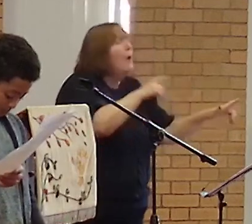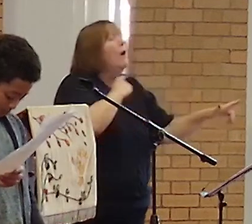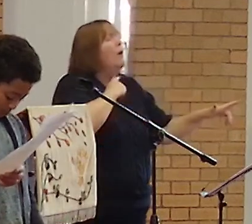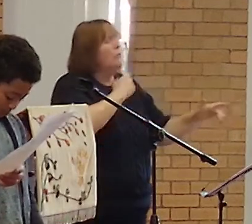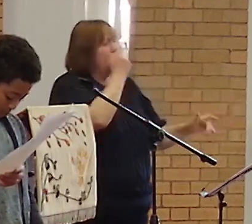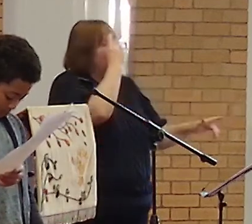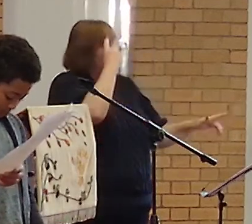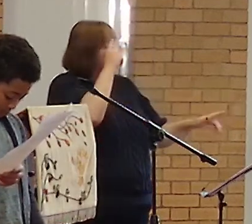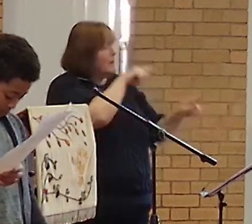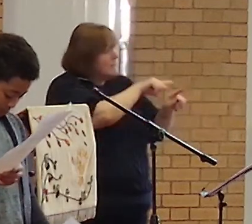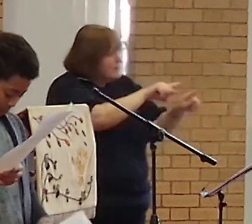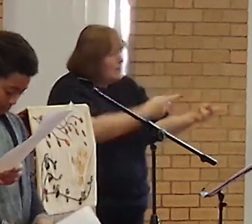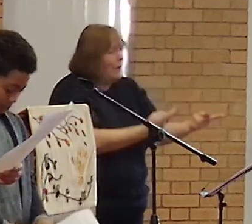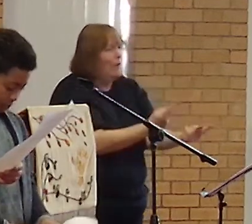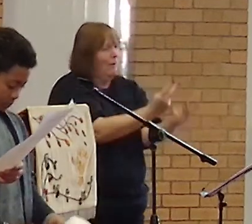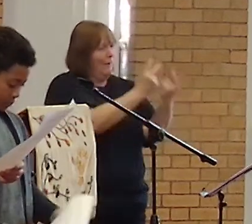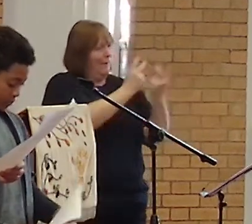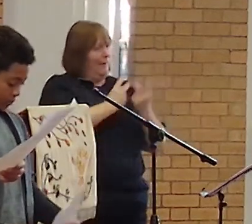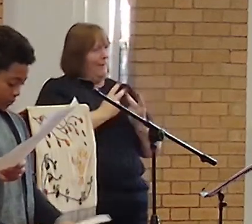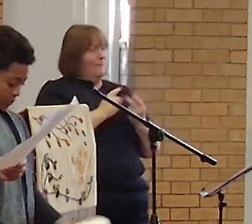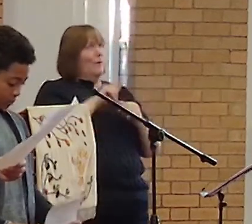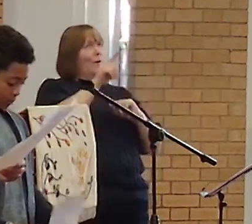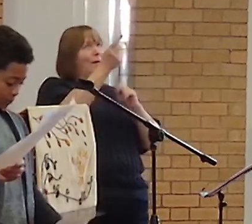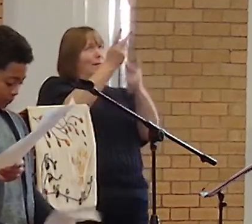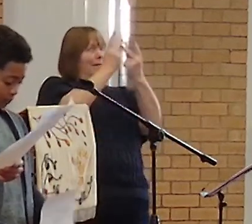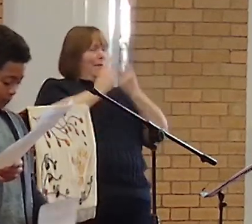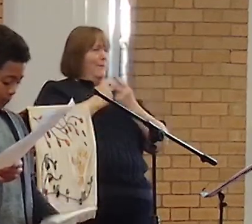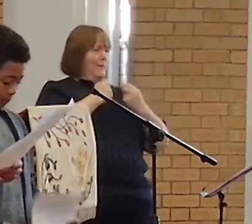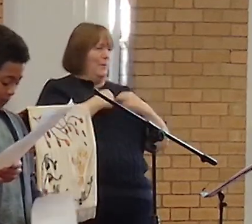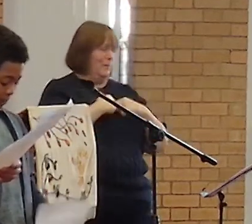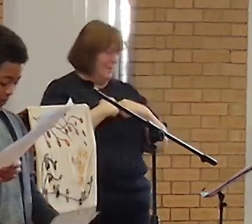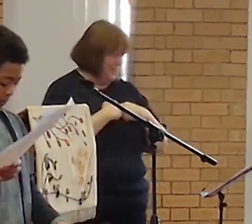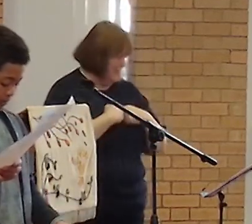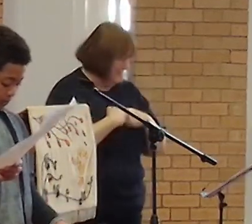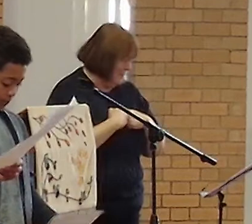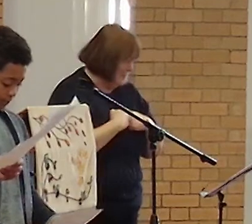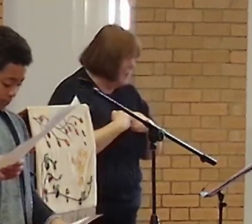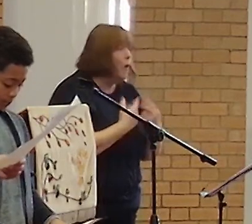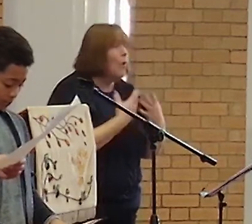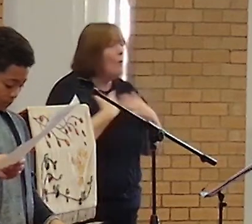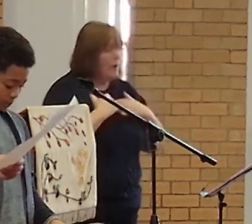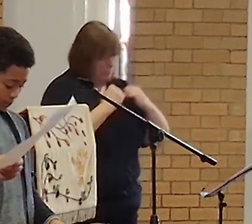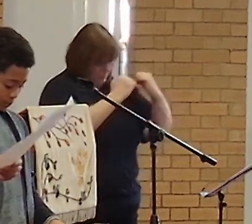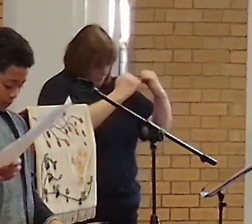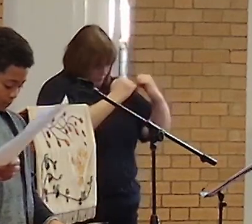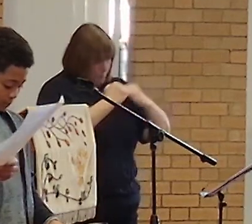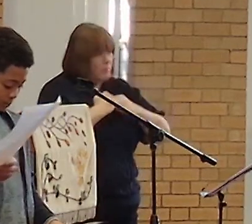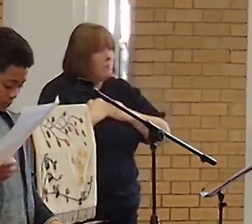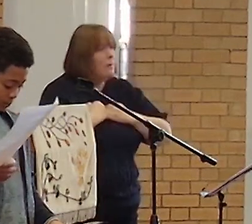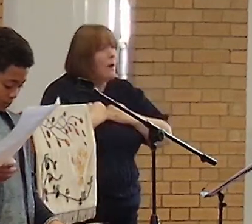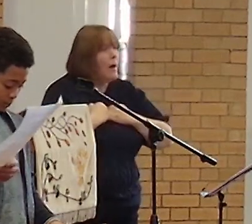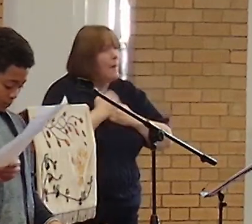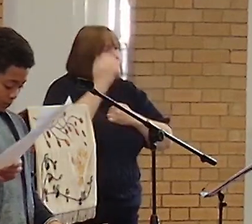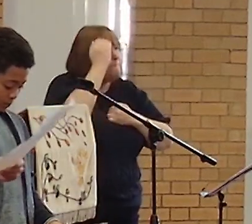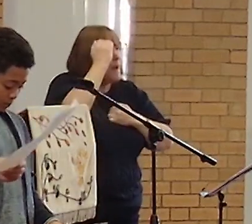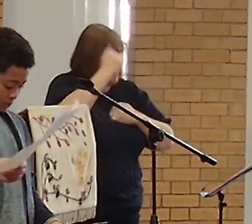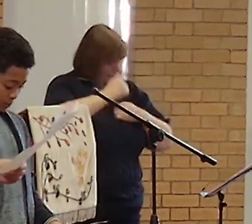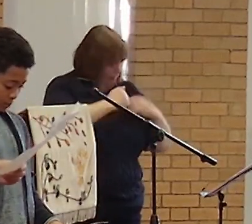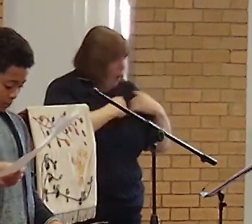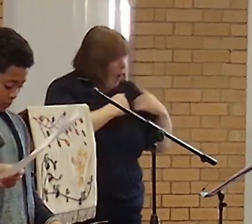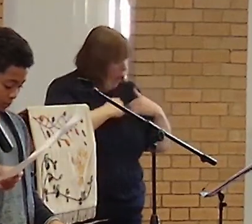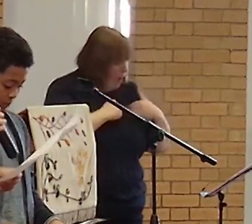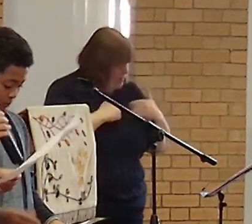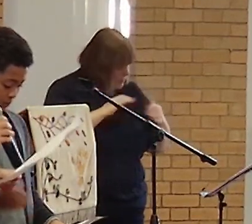You're blessed when you get your inside world, your mind and your heart put right. Then you can see God in the outside